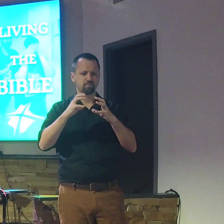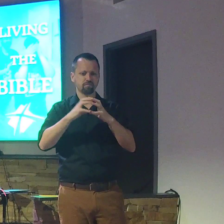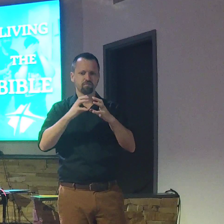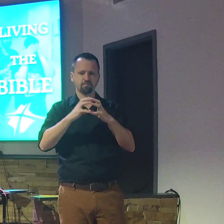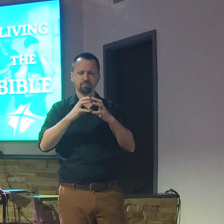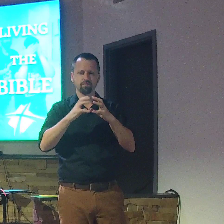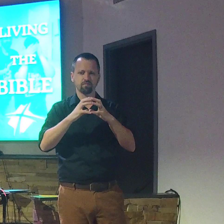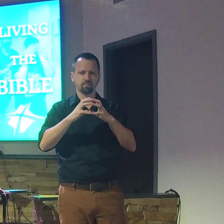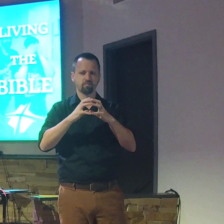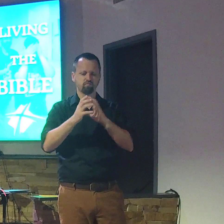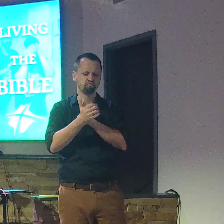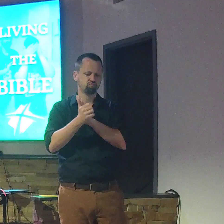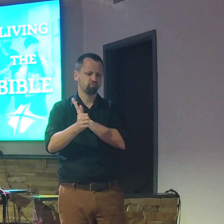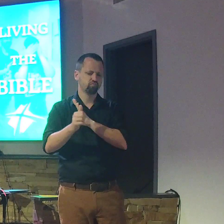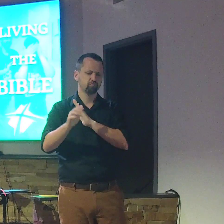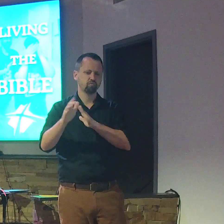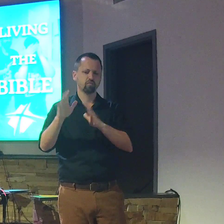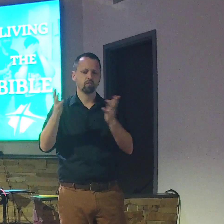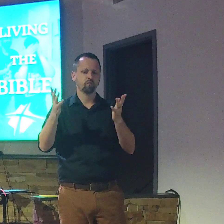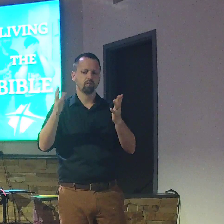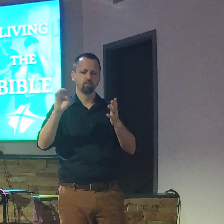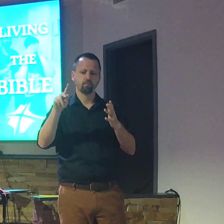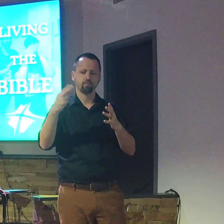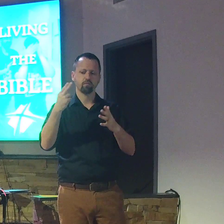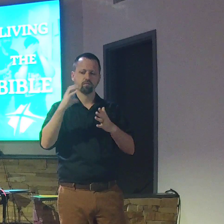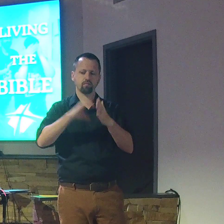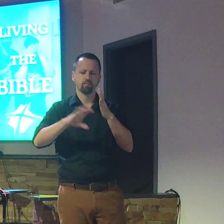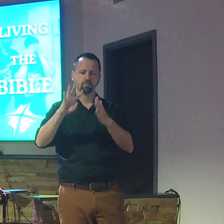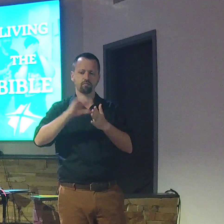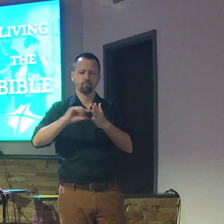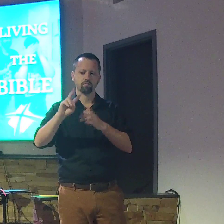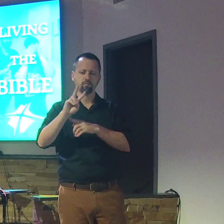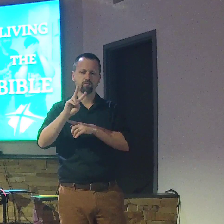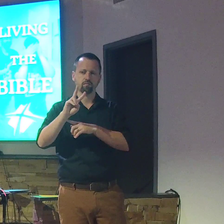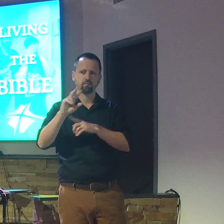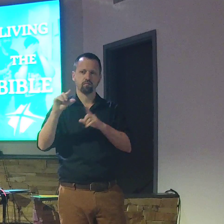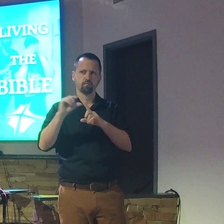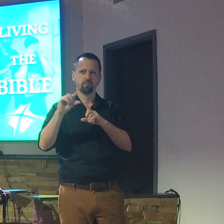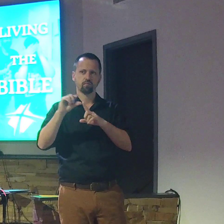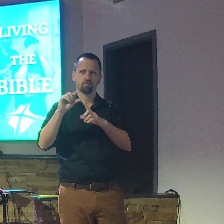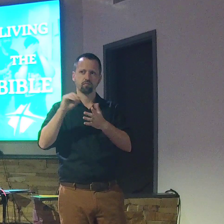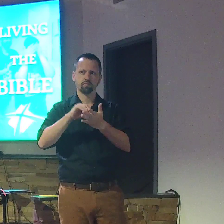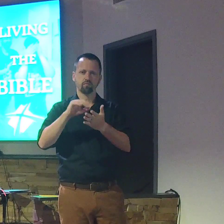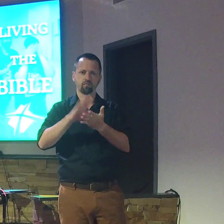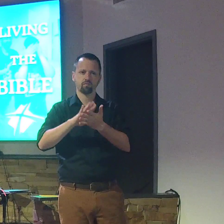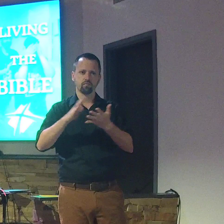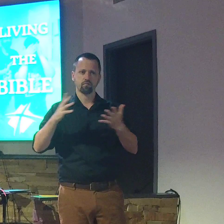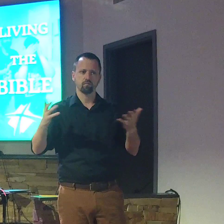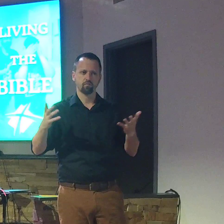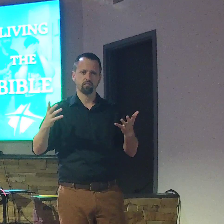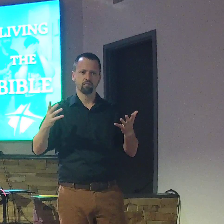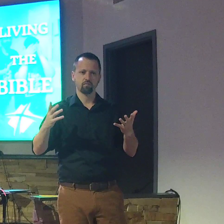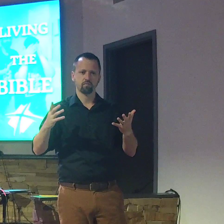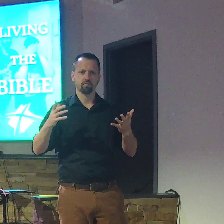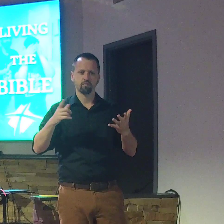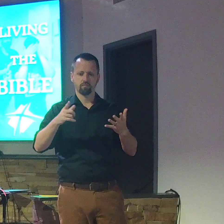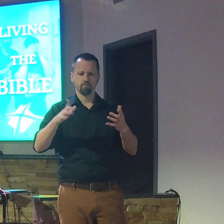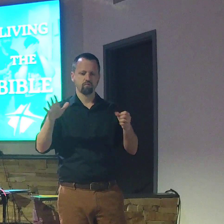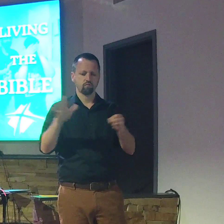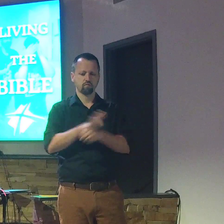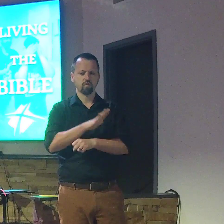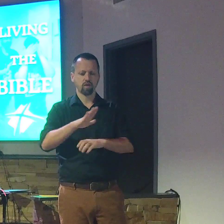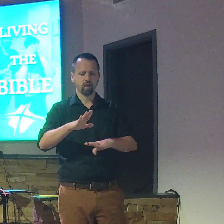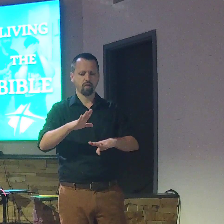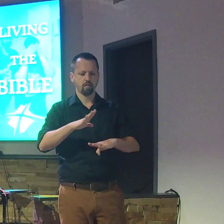verse was Ephesians 4:2. And the words engraved on that stone were, be completely